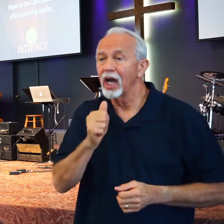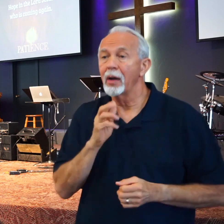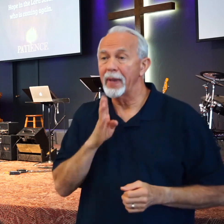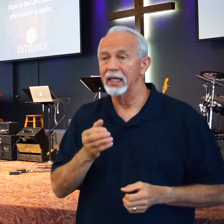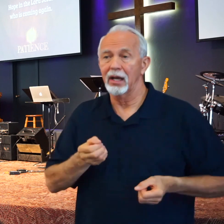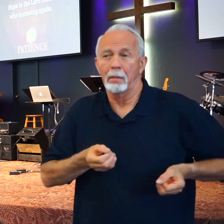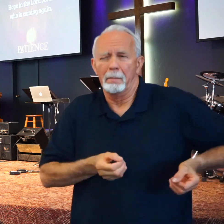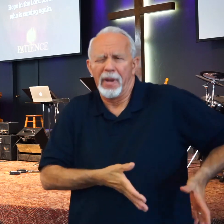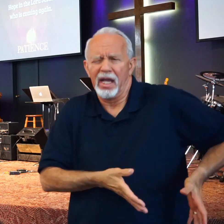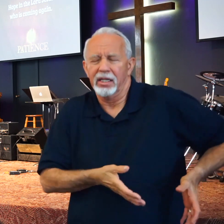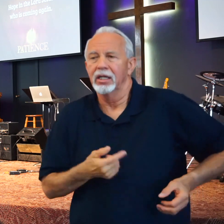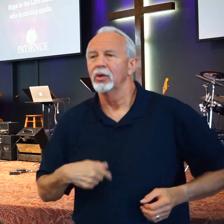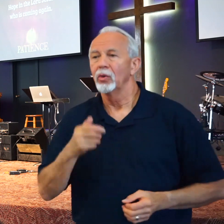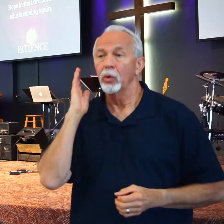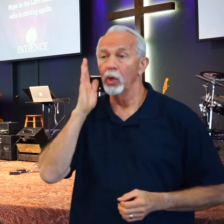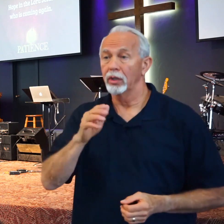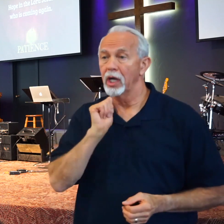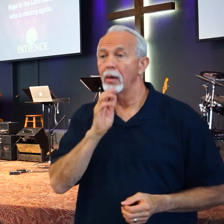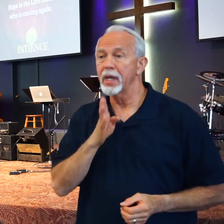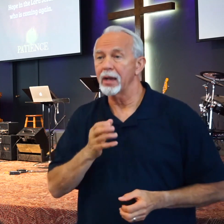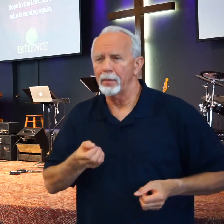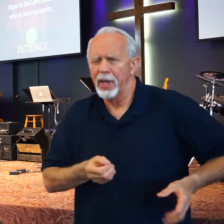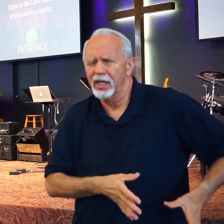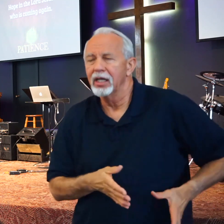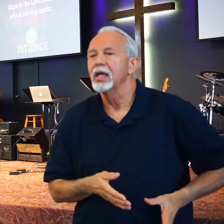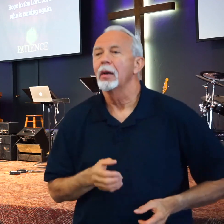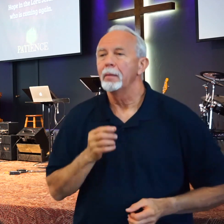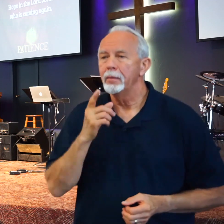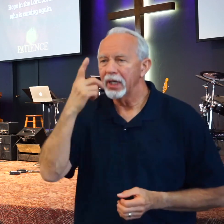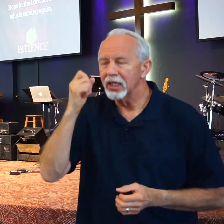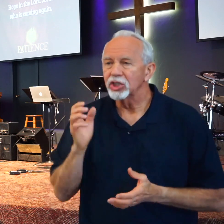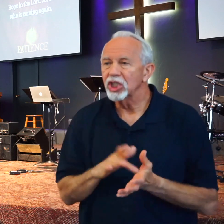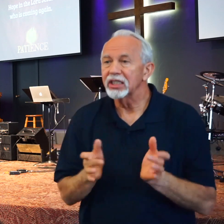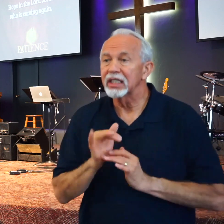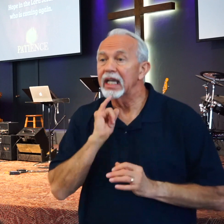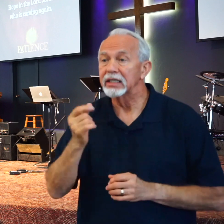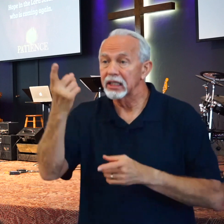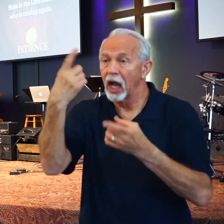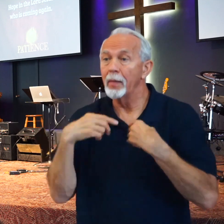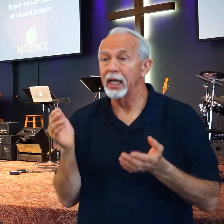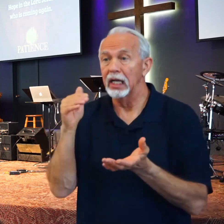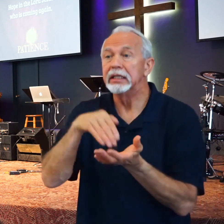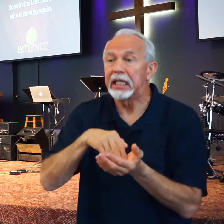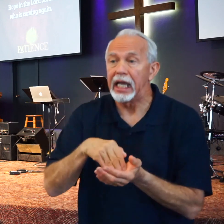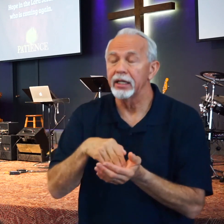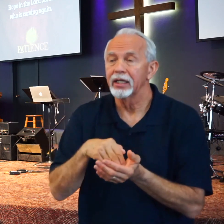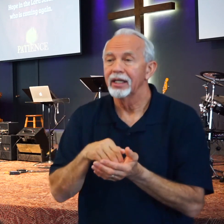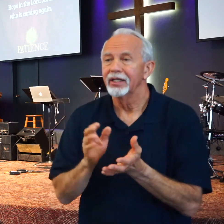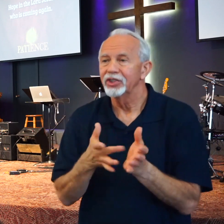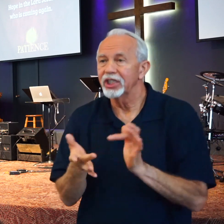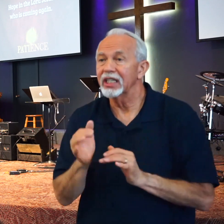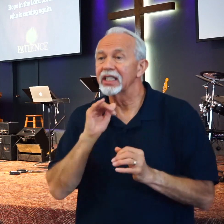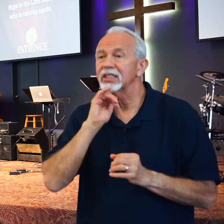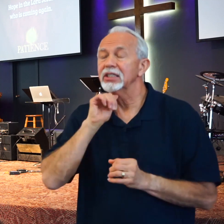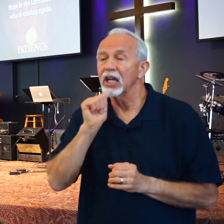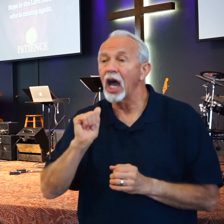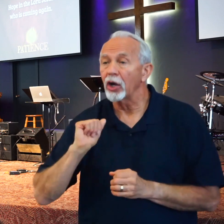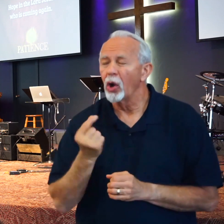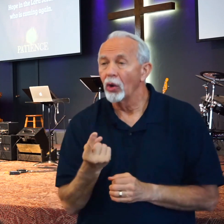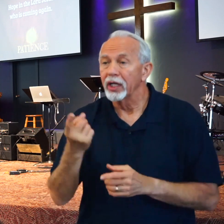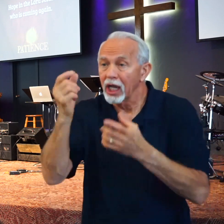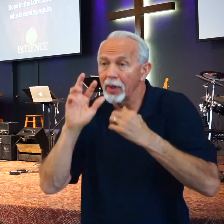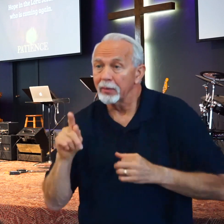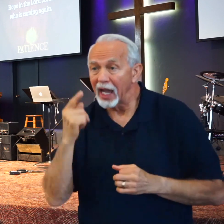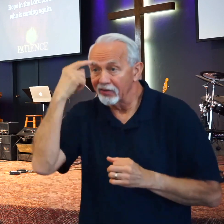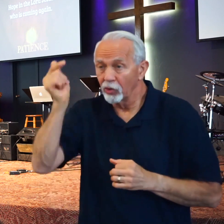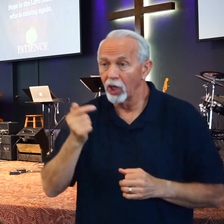abandoned. We will not be abandoned because Jesus is coming again. Jesus is not only coming back